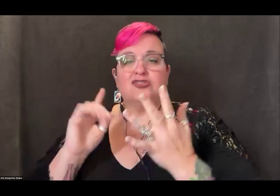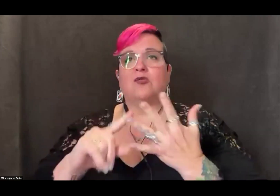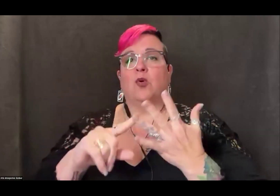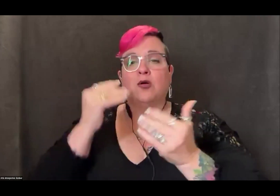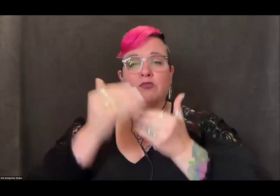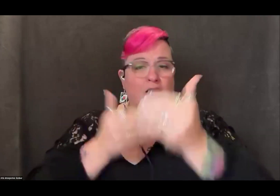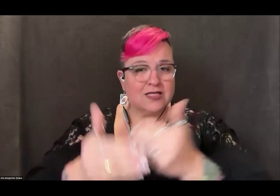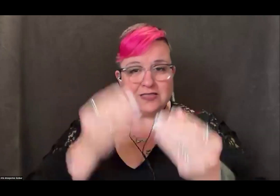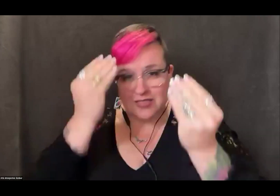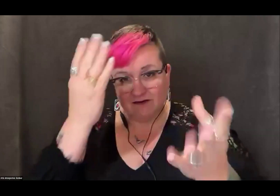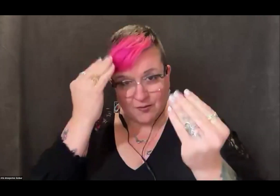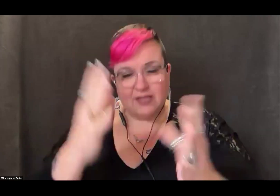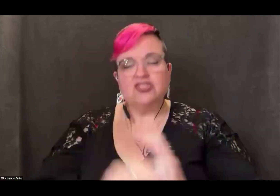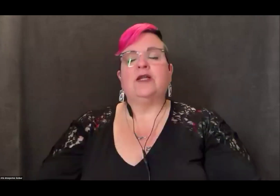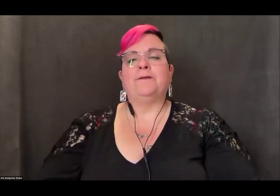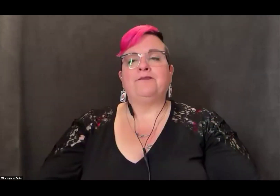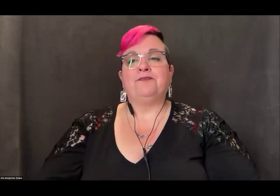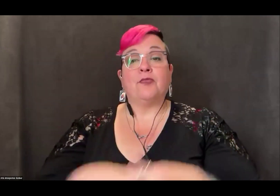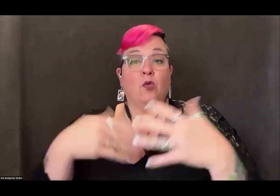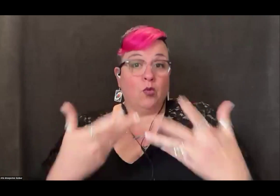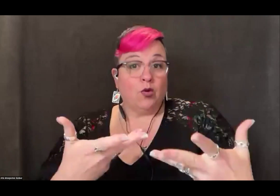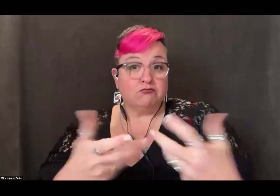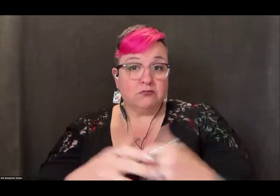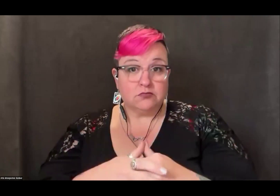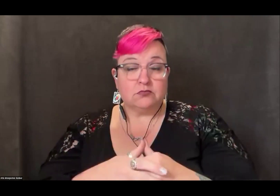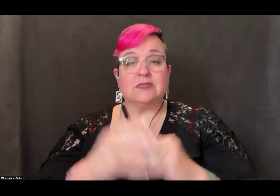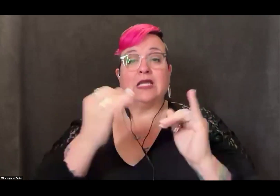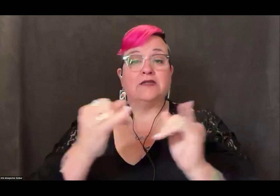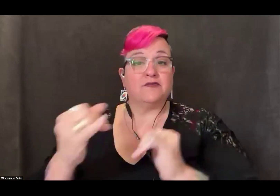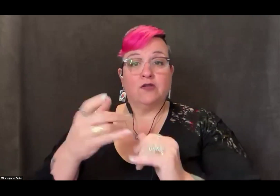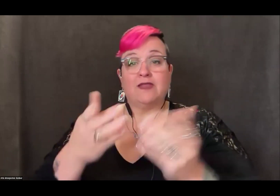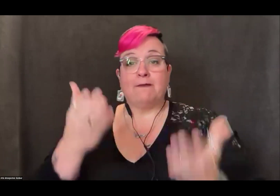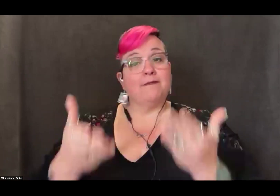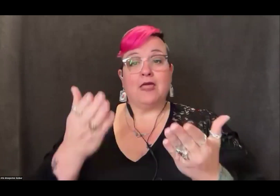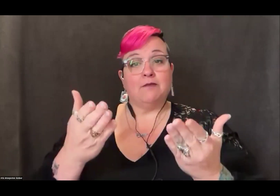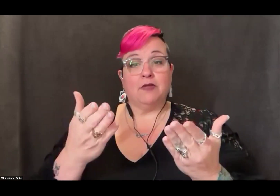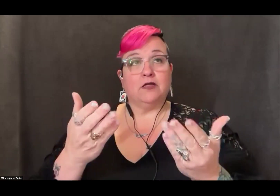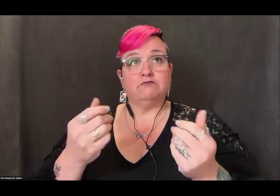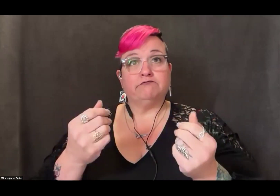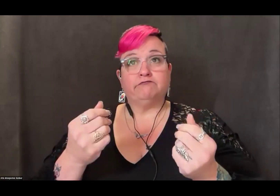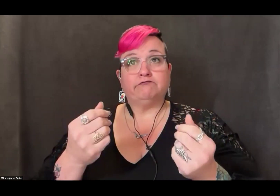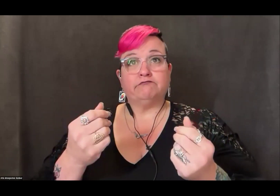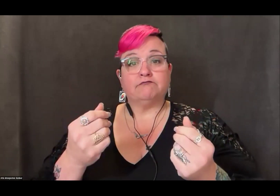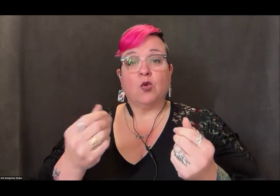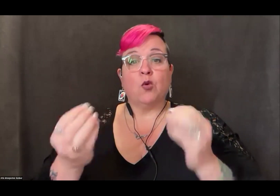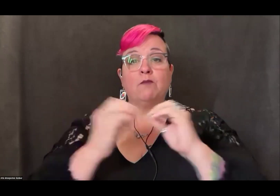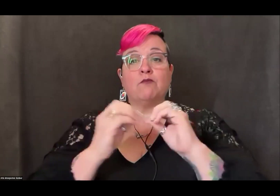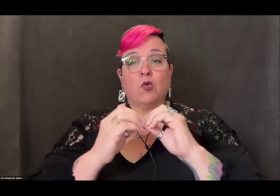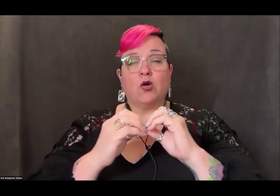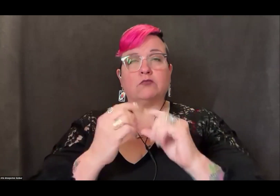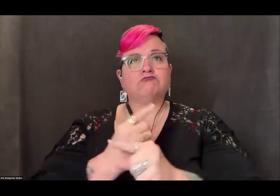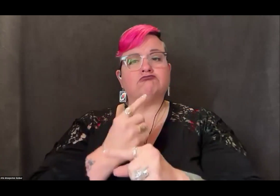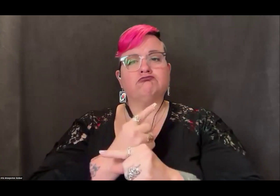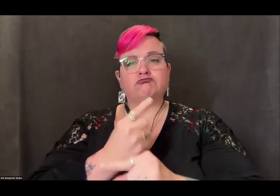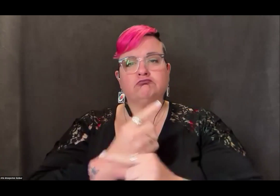of information, or individuals who might be looking for more